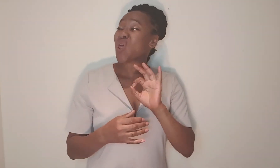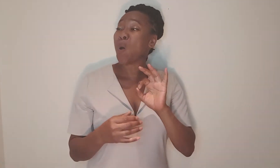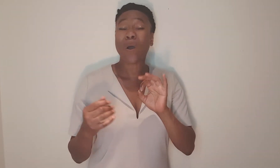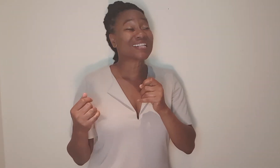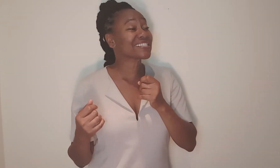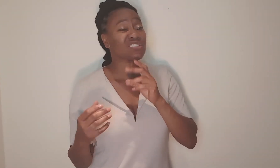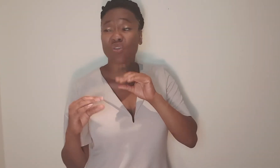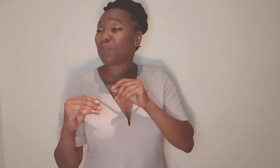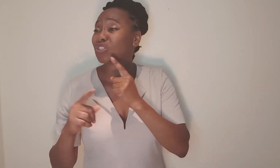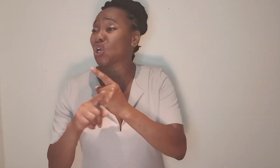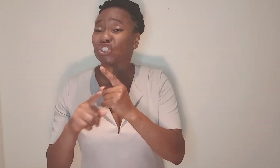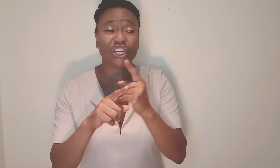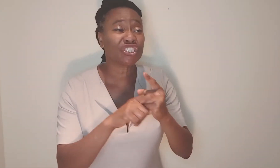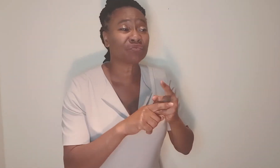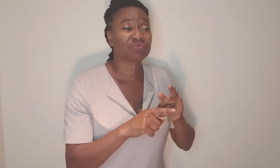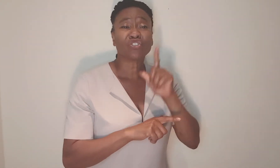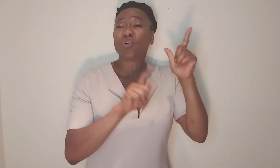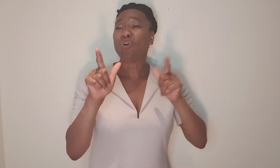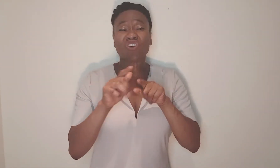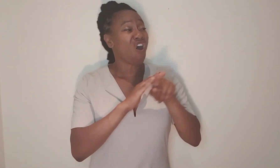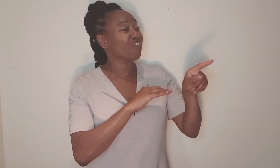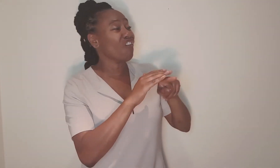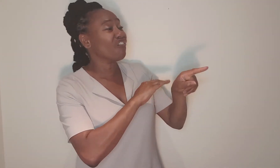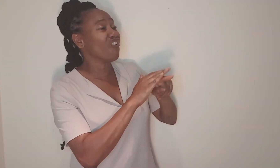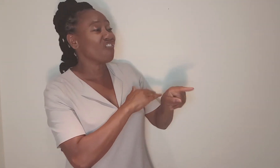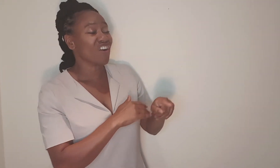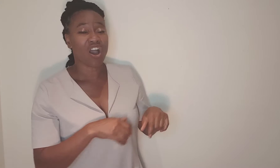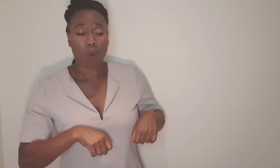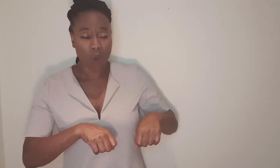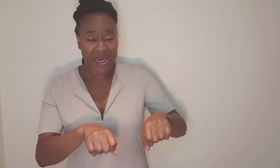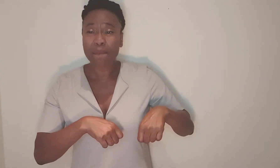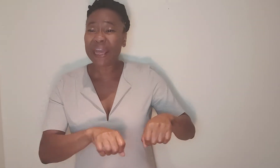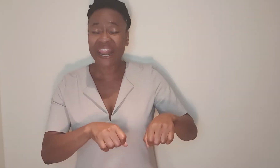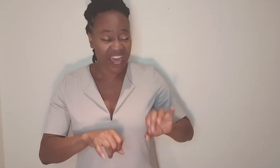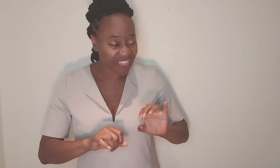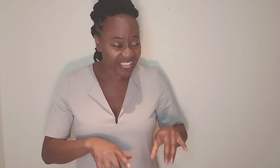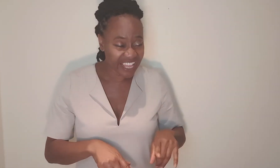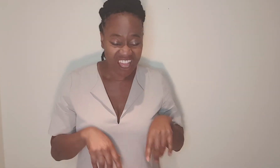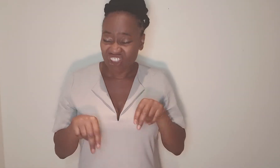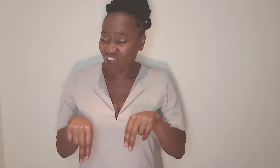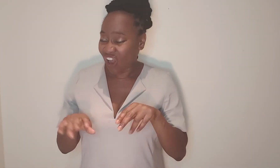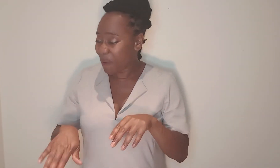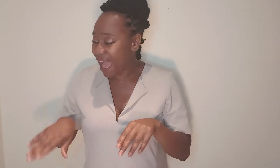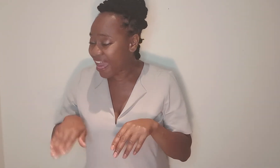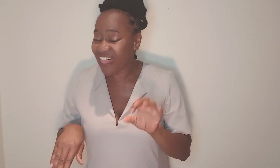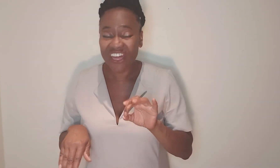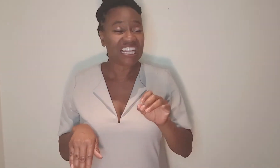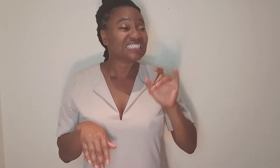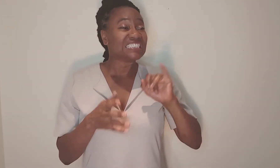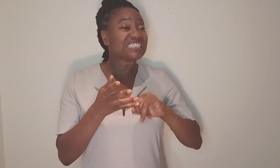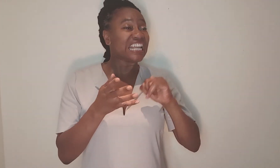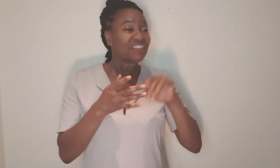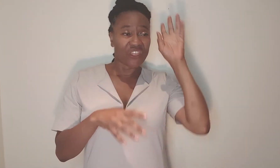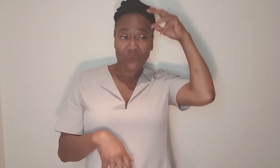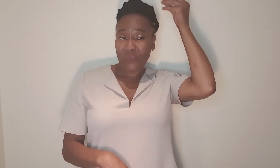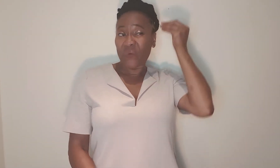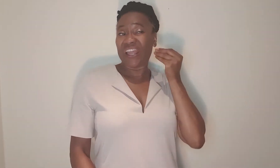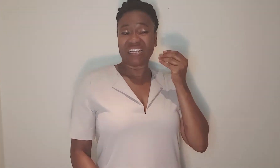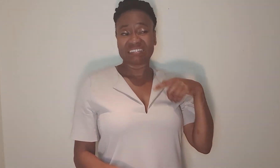are off elsewhere and no wheelie bins stuck round. No flobby dogs to pet or Stevie the Queen still in bed, so no glitter to get stuck on cheeks. Or if